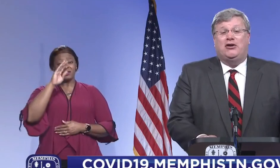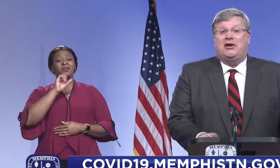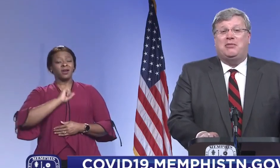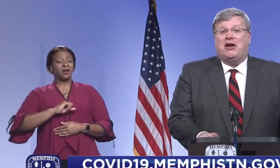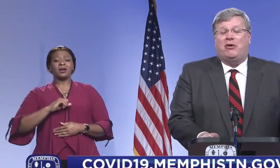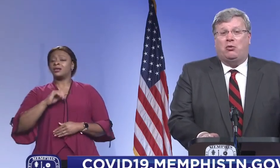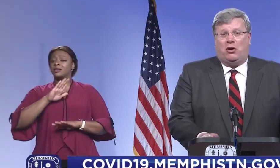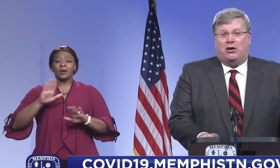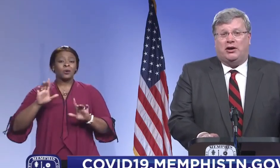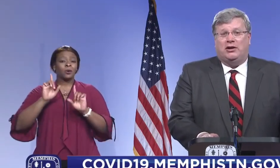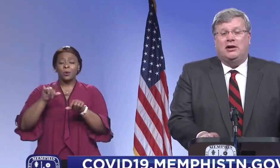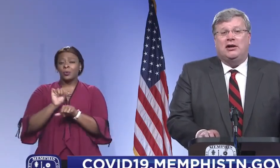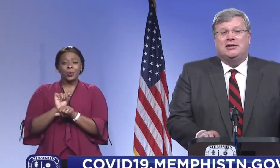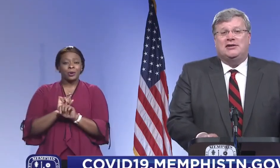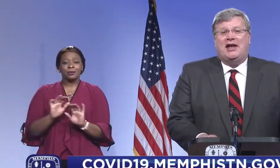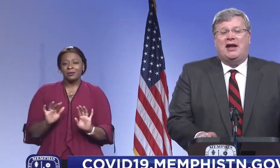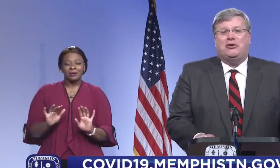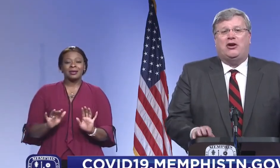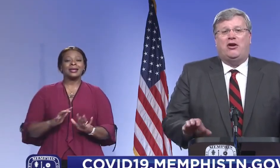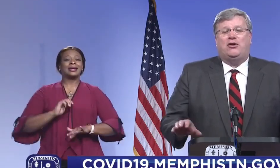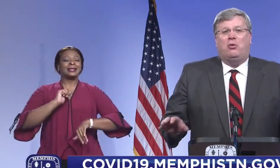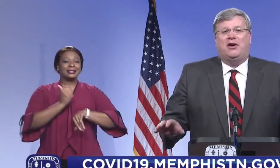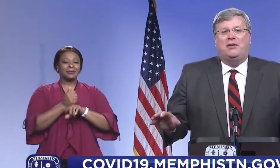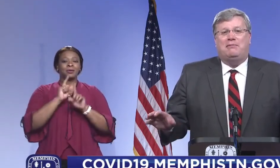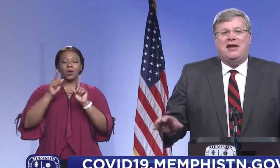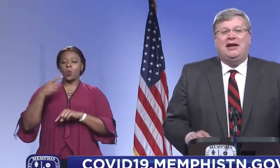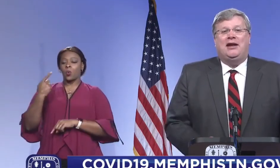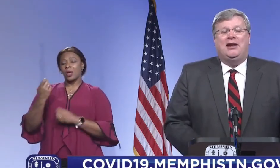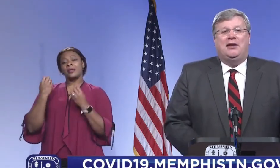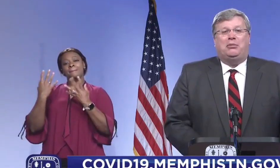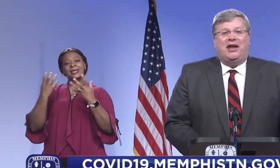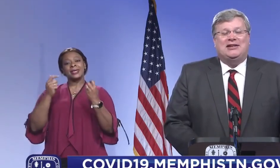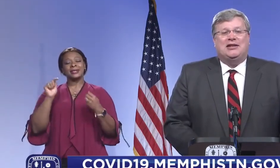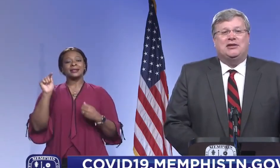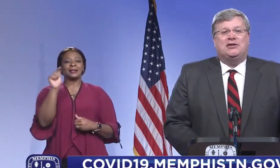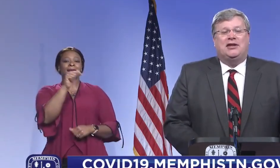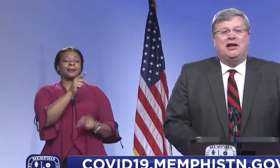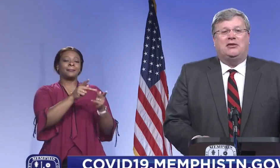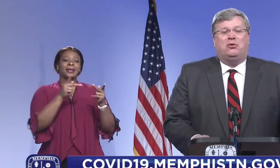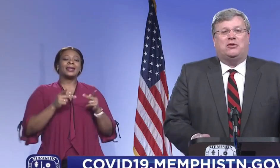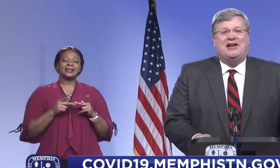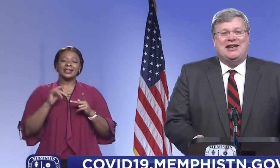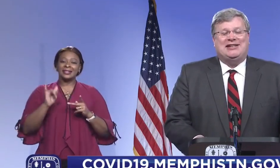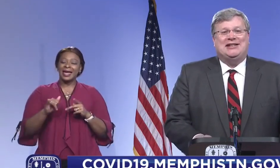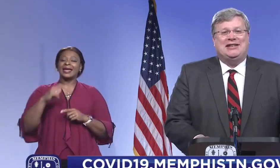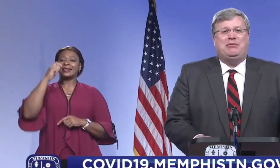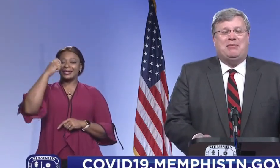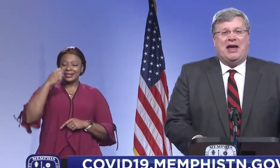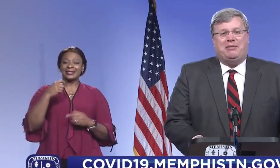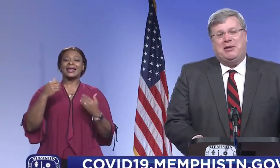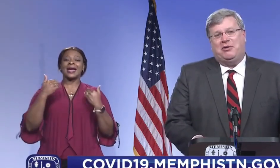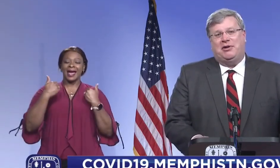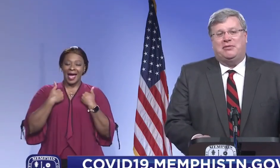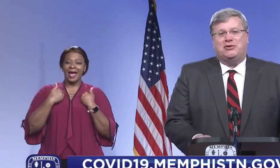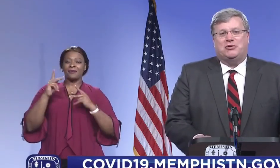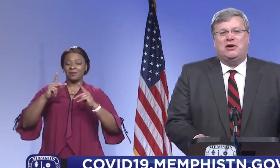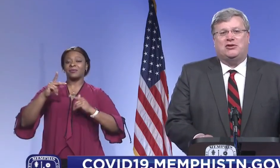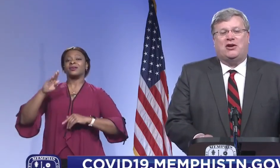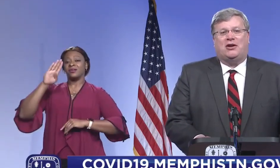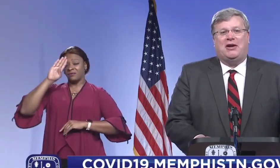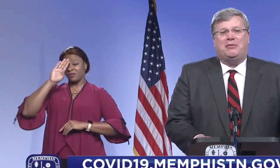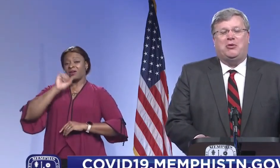you don't need to be going to work. Set up to go to one of the many places that we're testing symptomatic people that Mr.